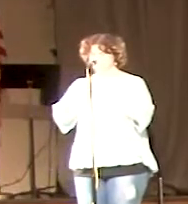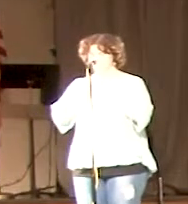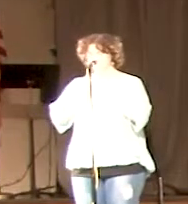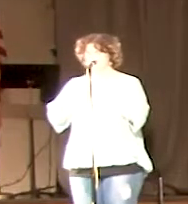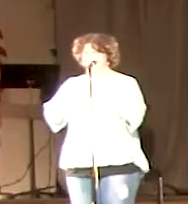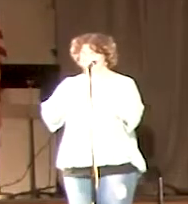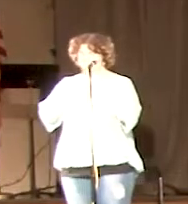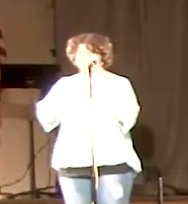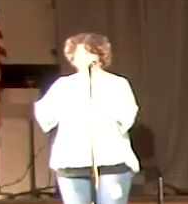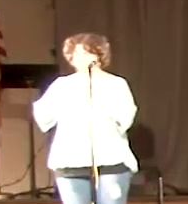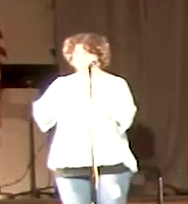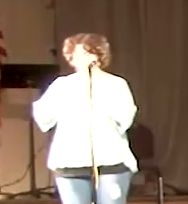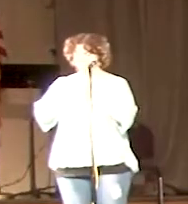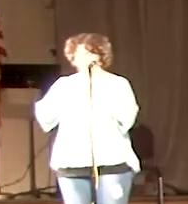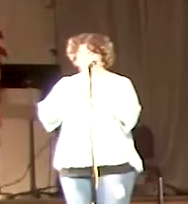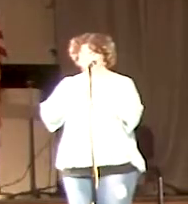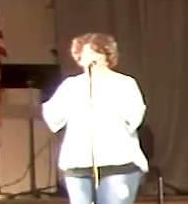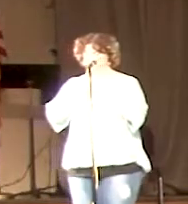Hallelujah.